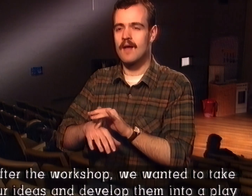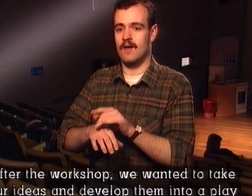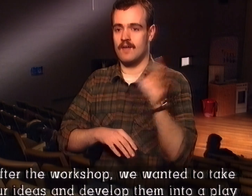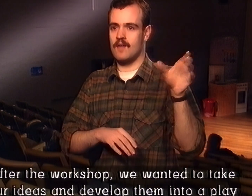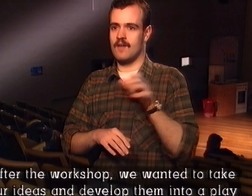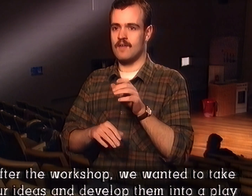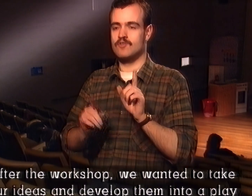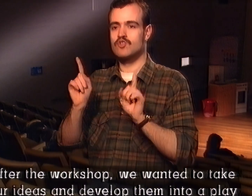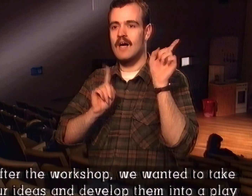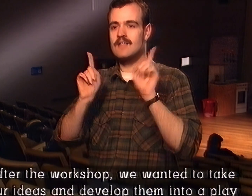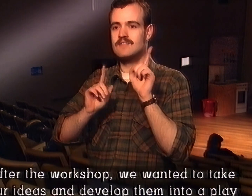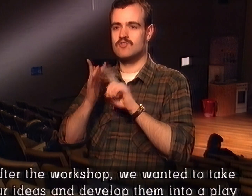whole thing into a play.